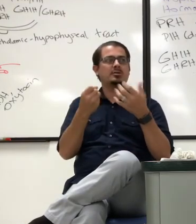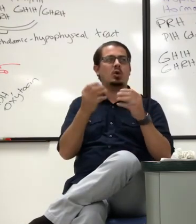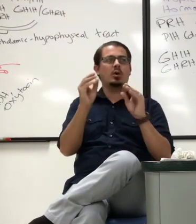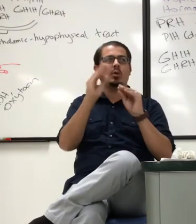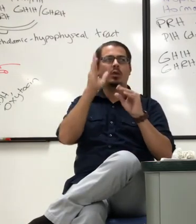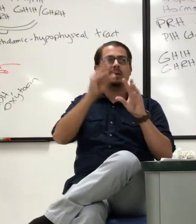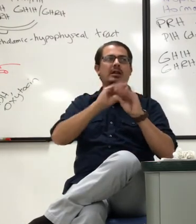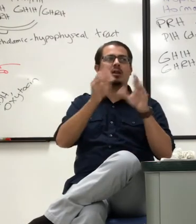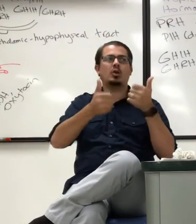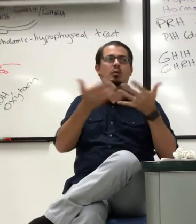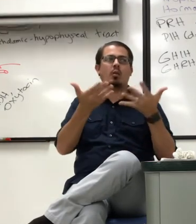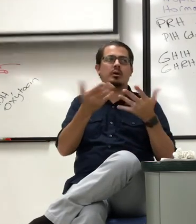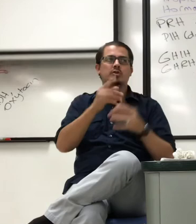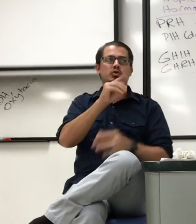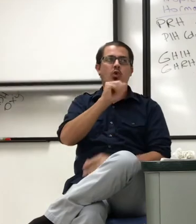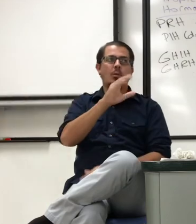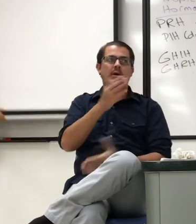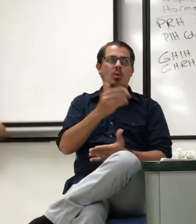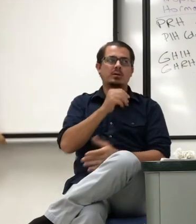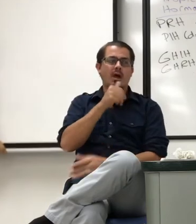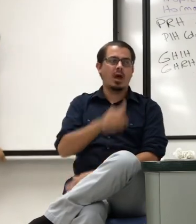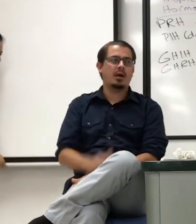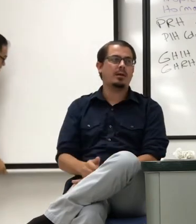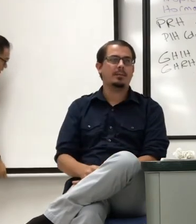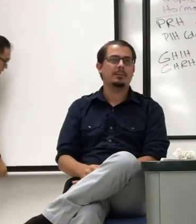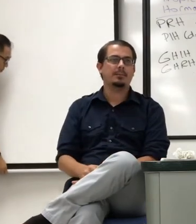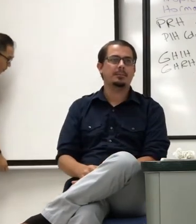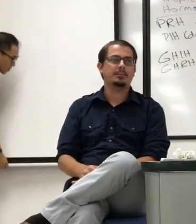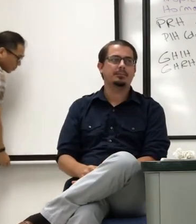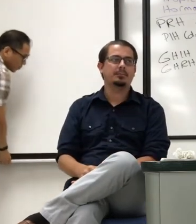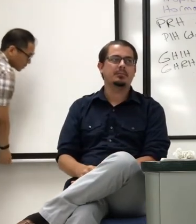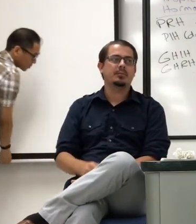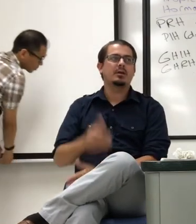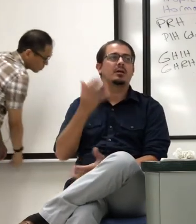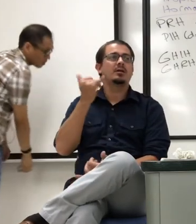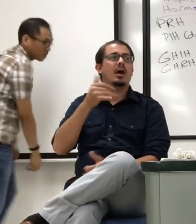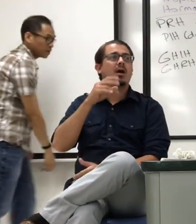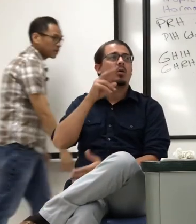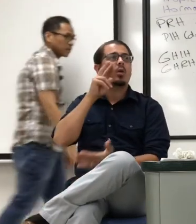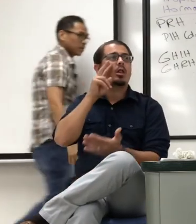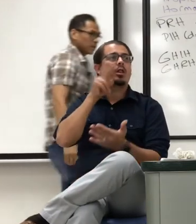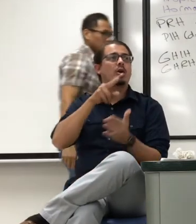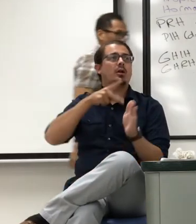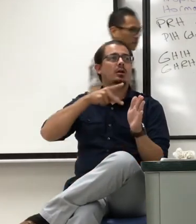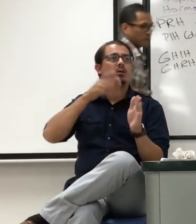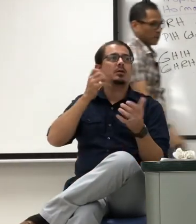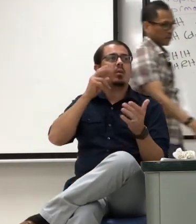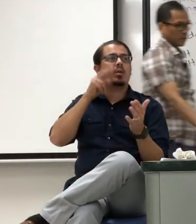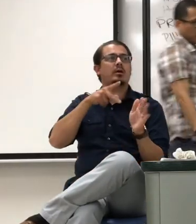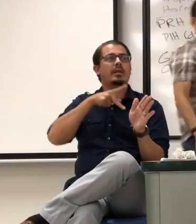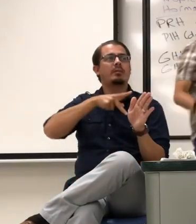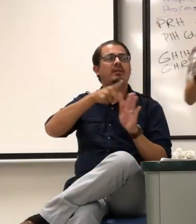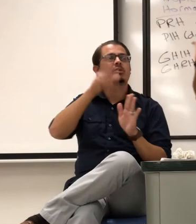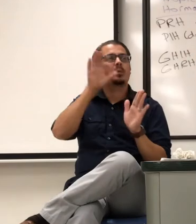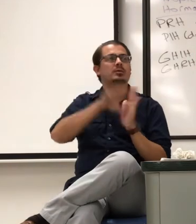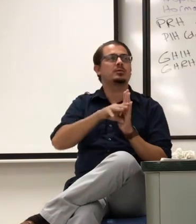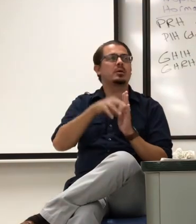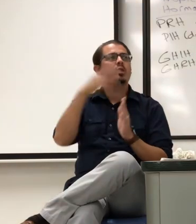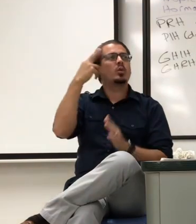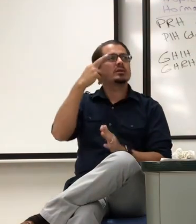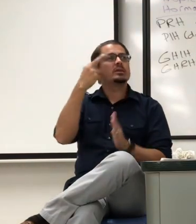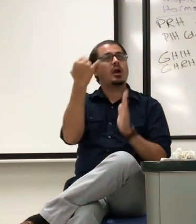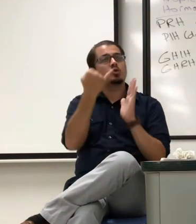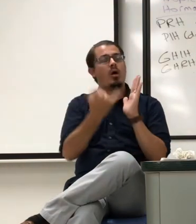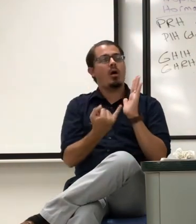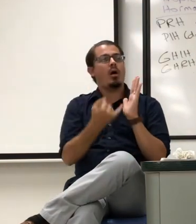and what isn't. So now let's look at the professional picture. So The reason why I draw it